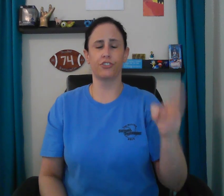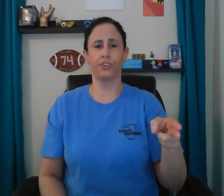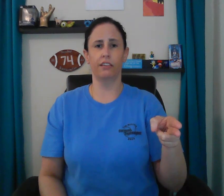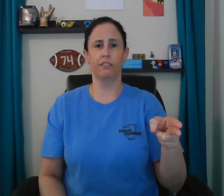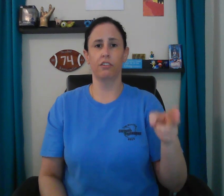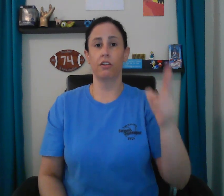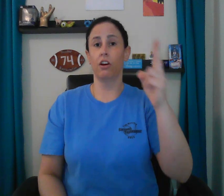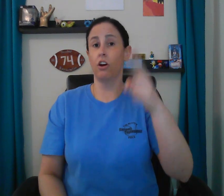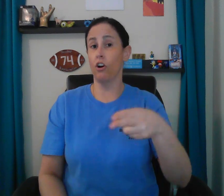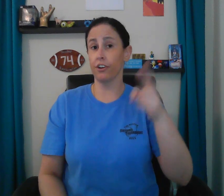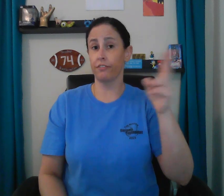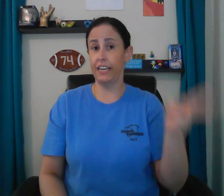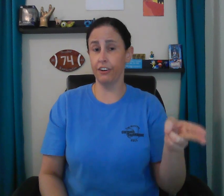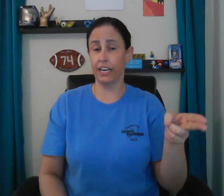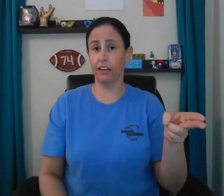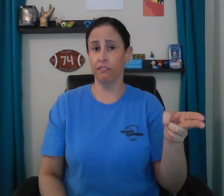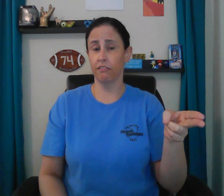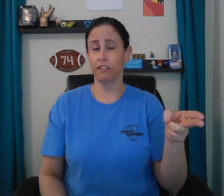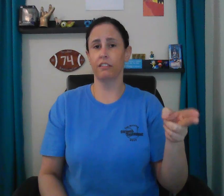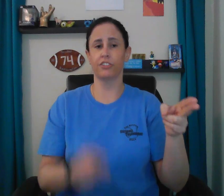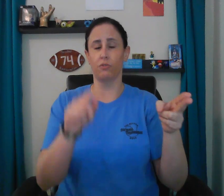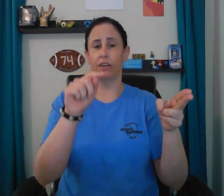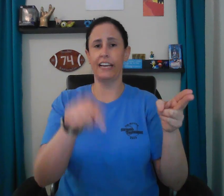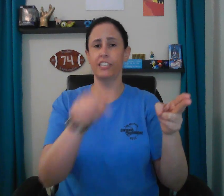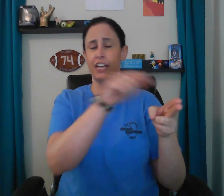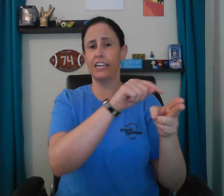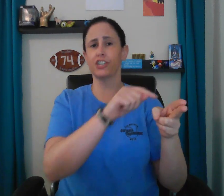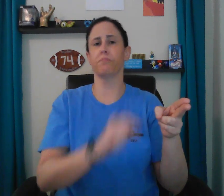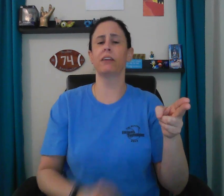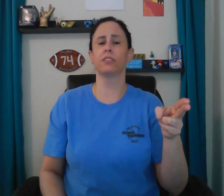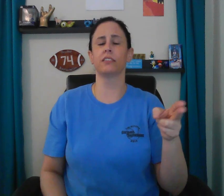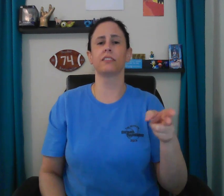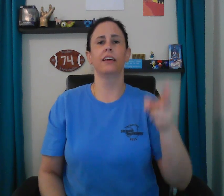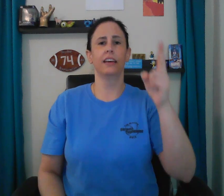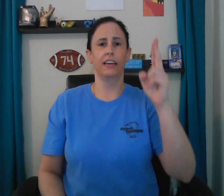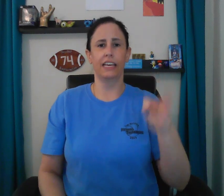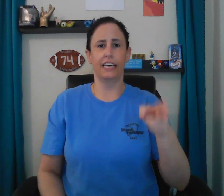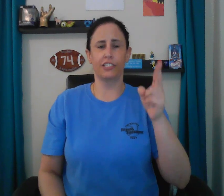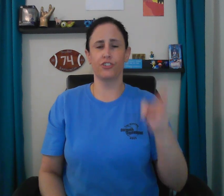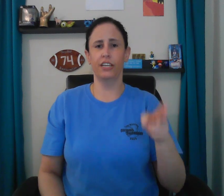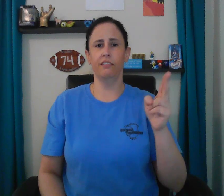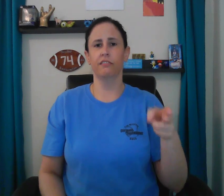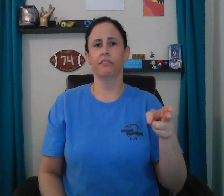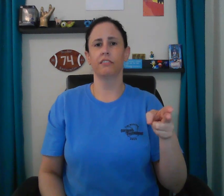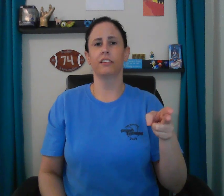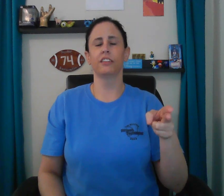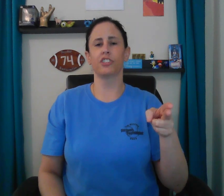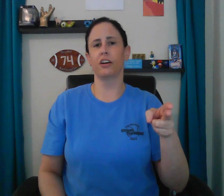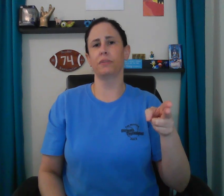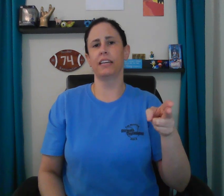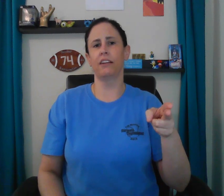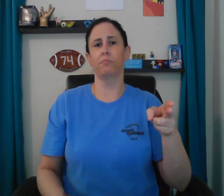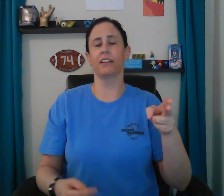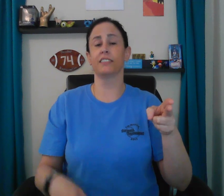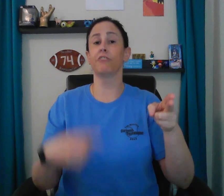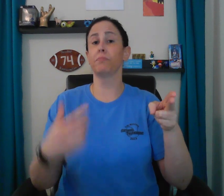history. Hard of hearing, so HH, it bounces. History, just up and down because it